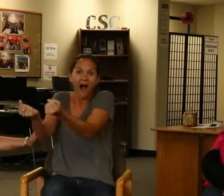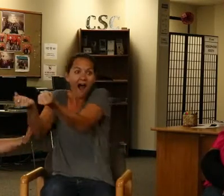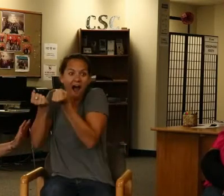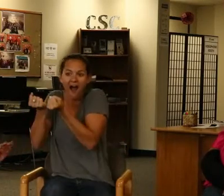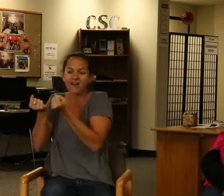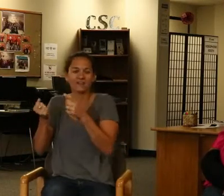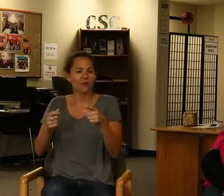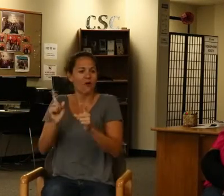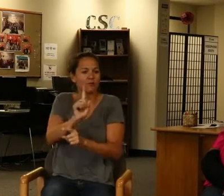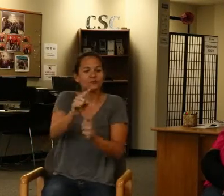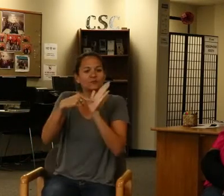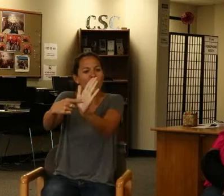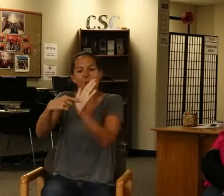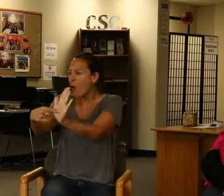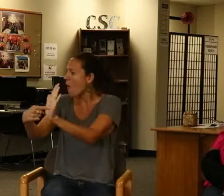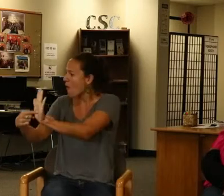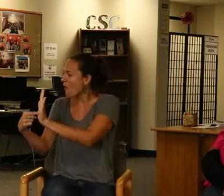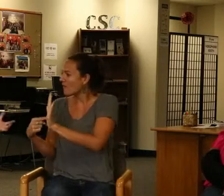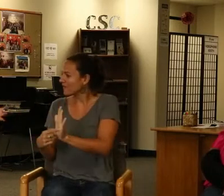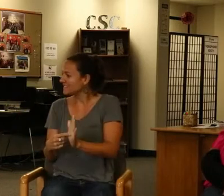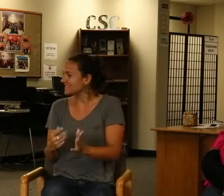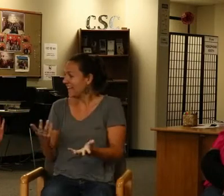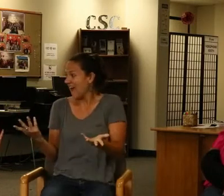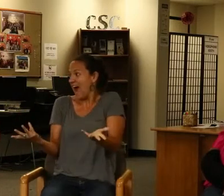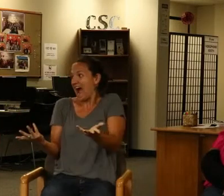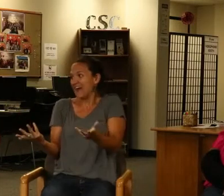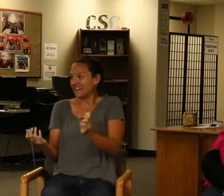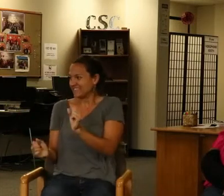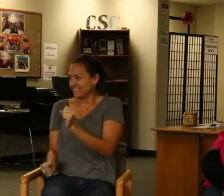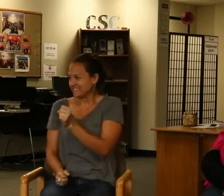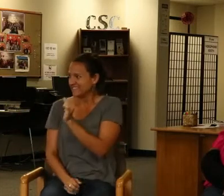Or in your drawers. Or you can go around and show, oh, maybe not the mess